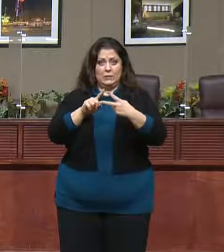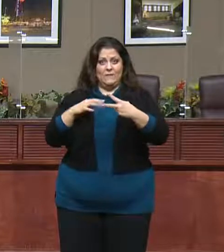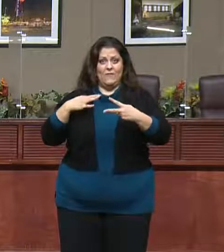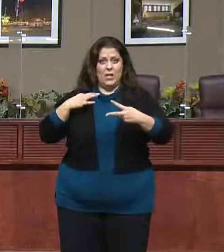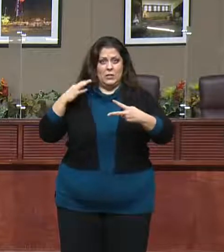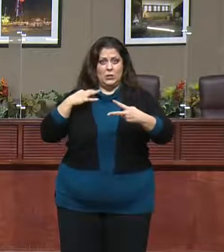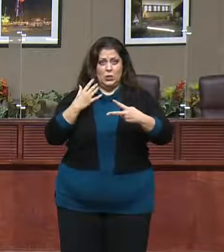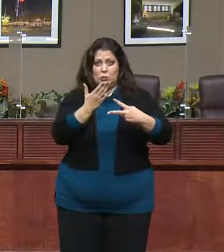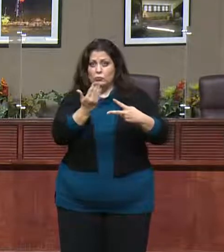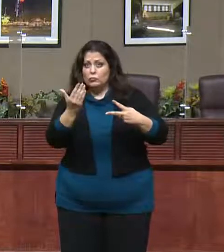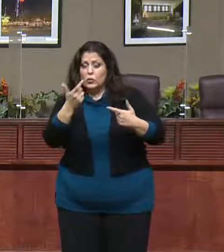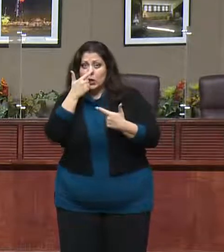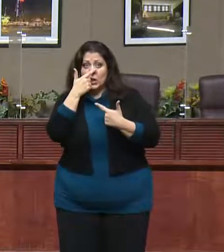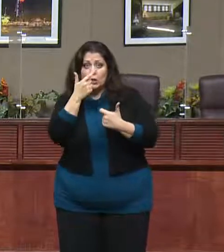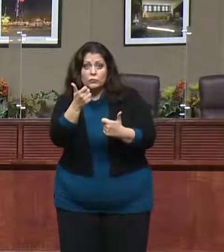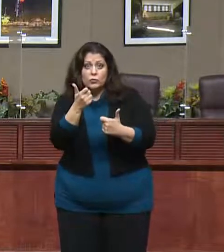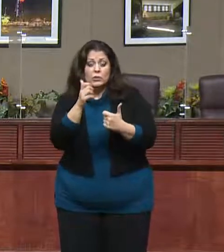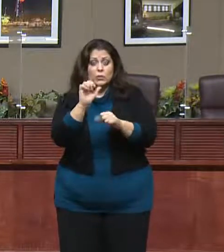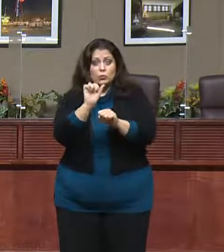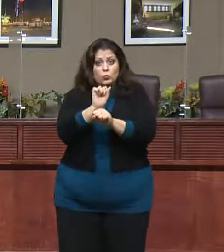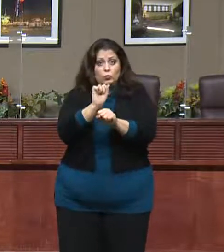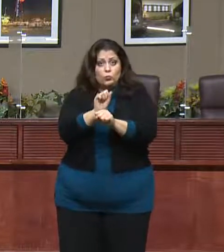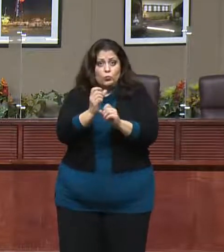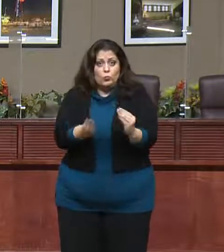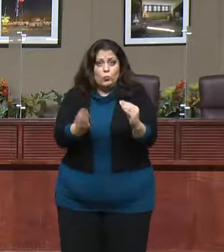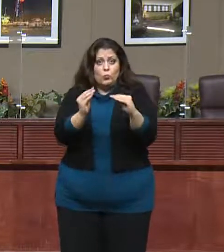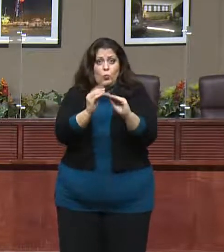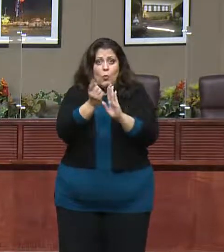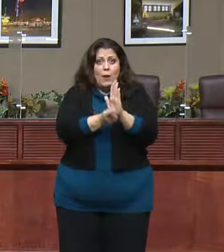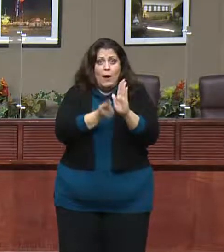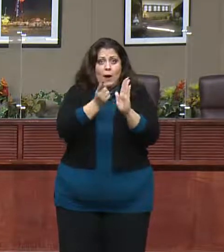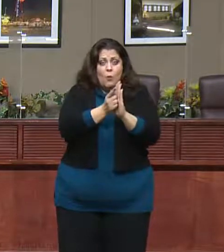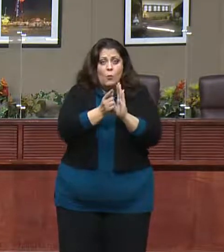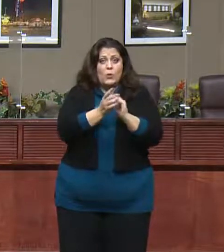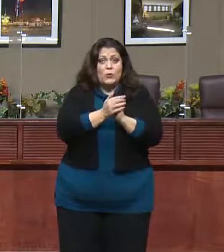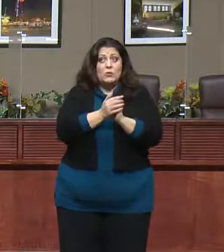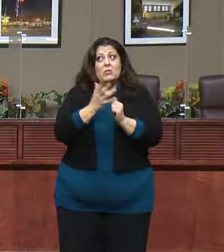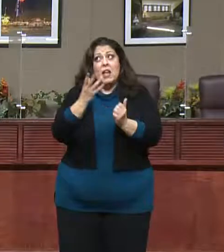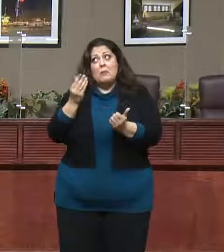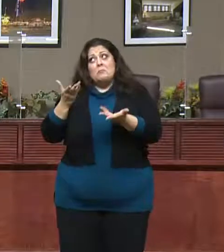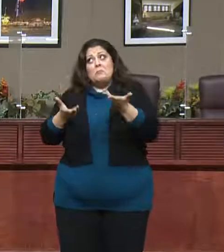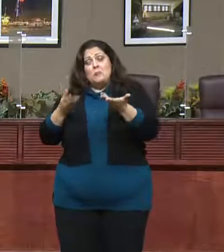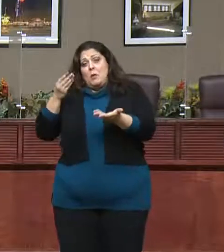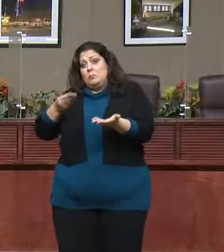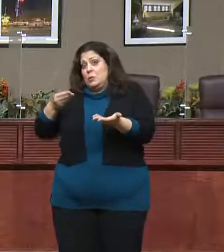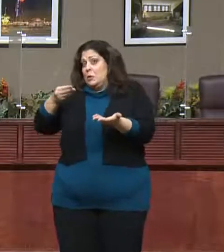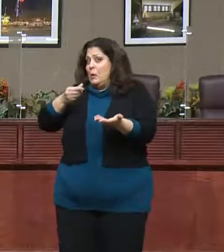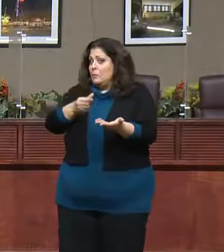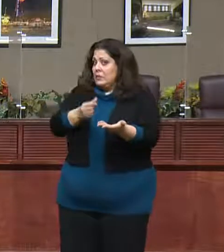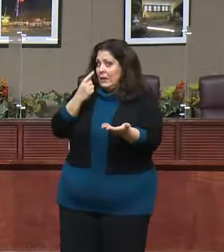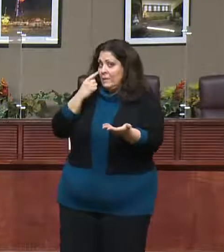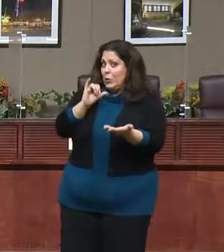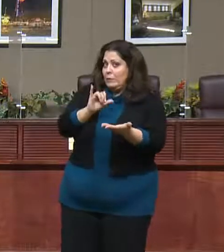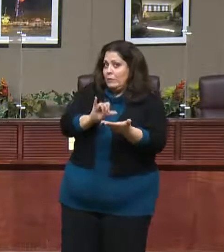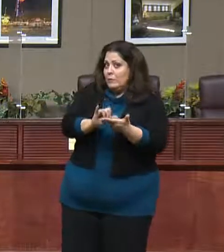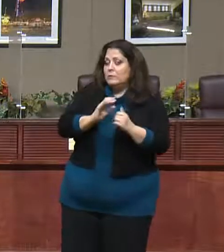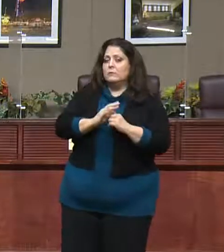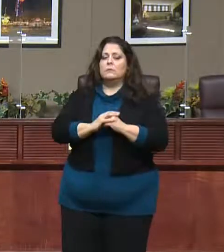may want to work some extra hours and probably get compensated for it. We